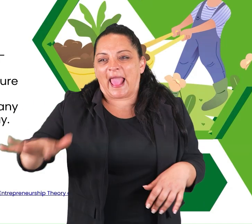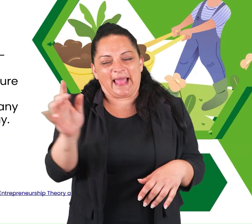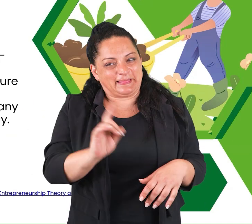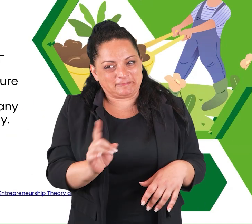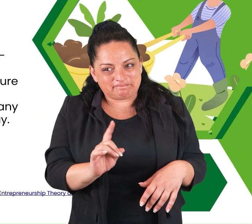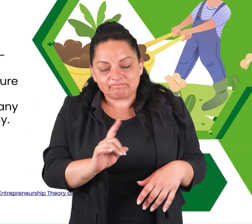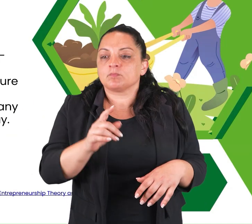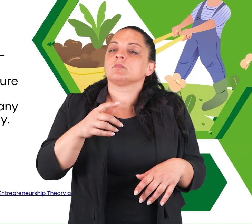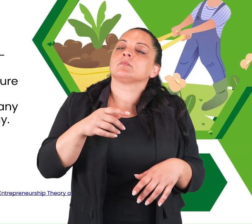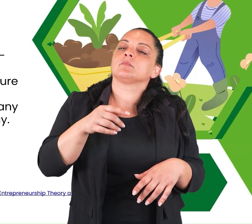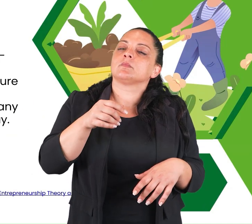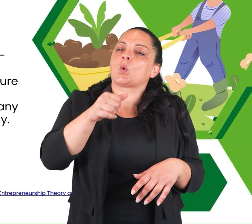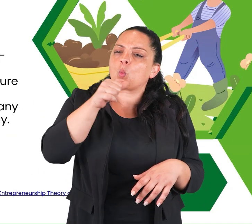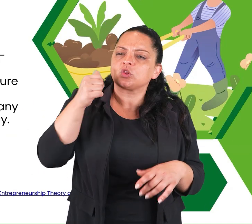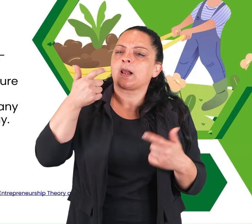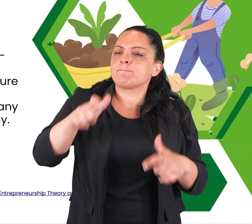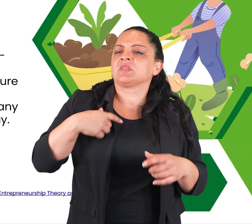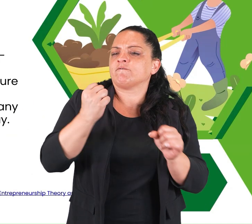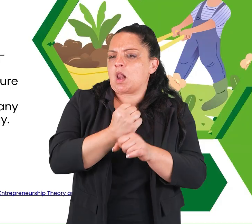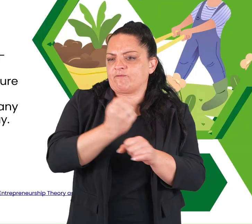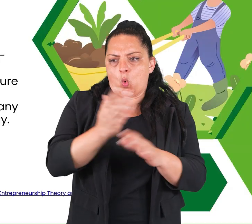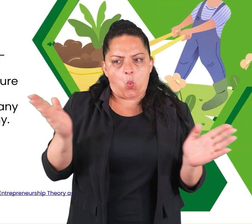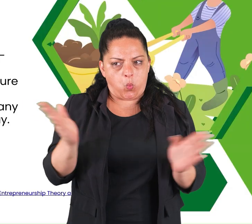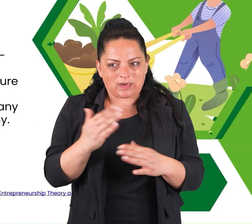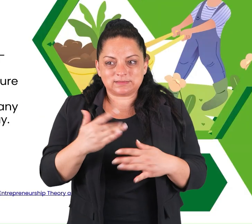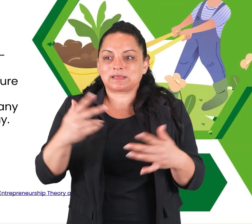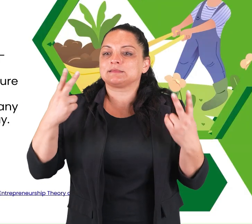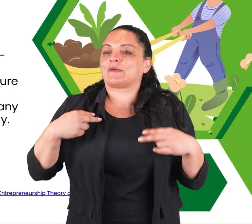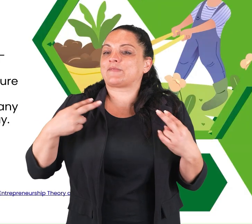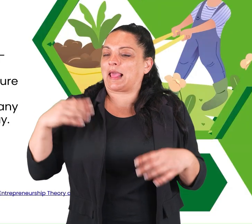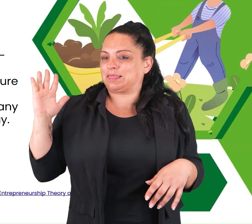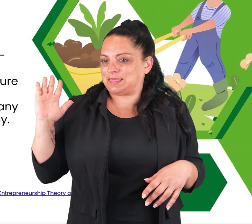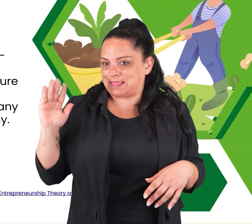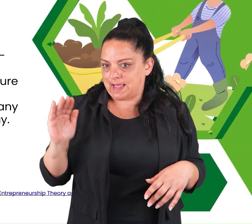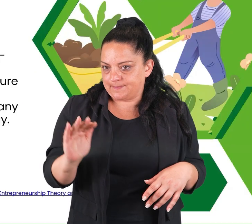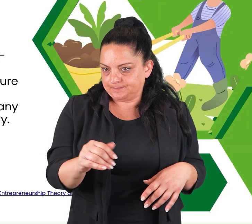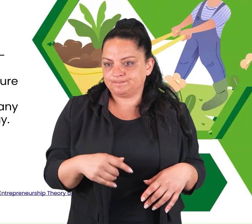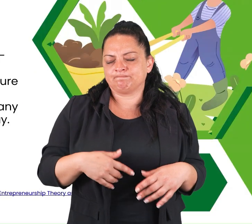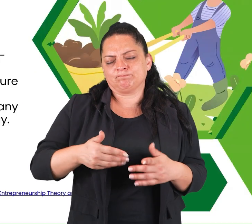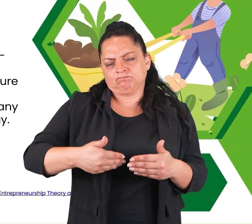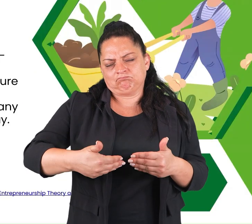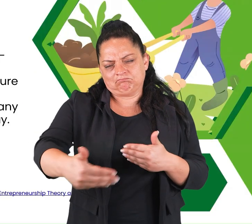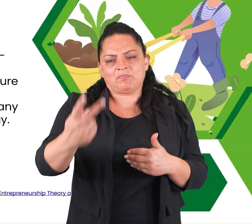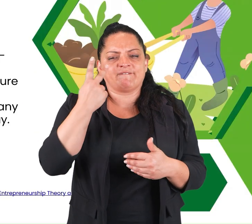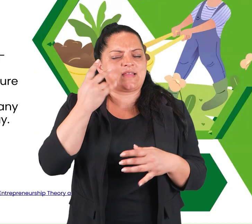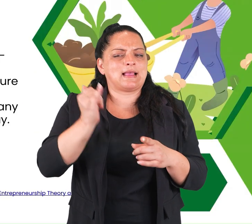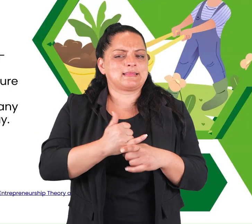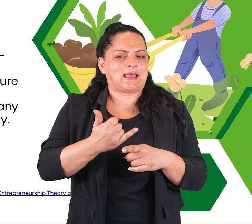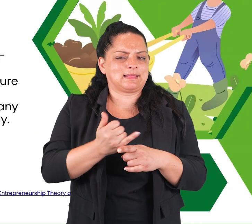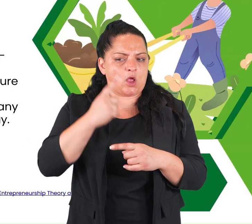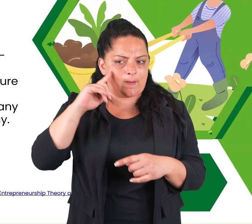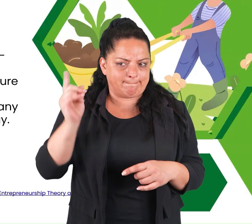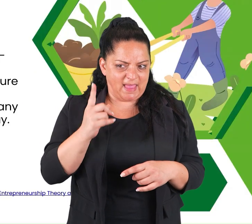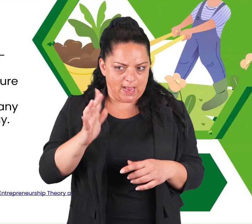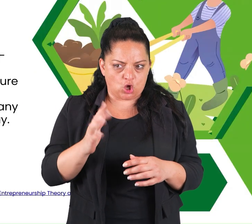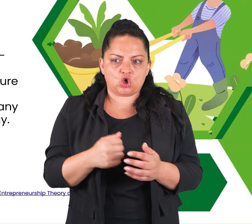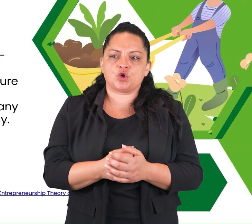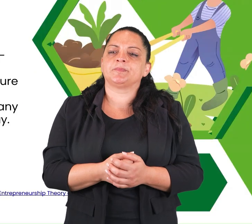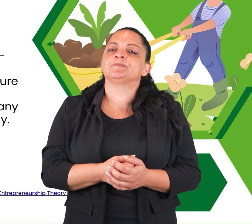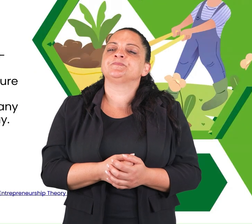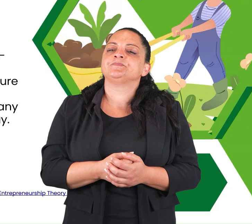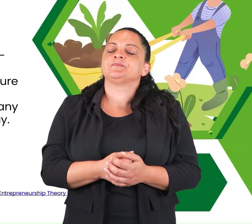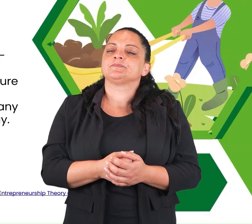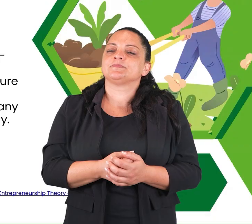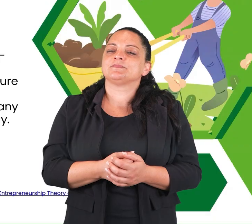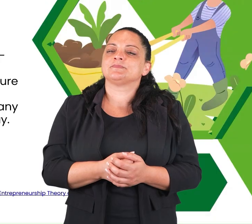are useful in any profession and in our daily lives. We'll see them in more detail later on. Here